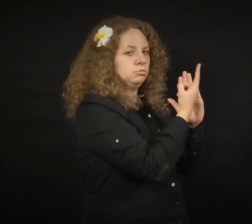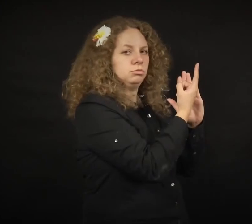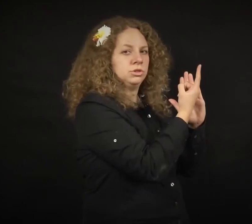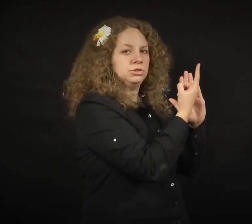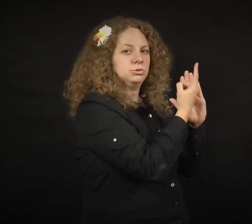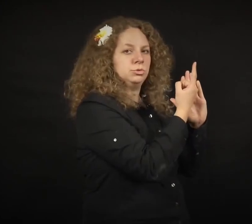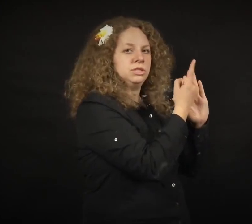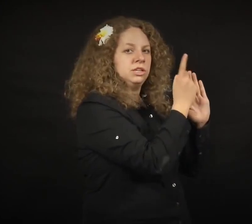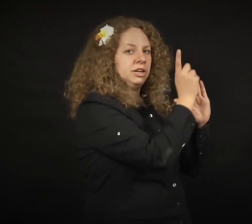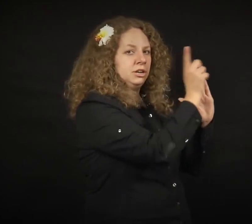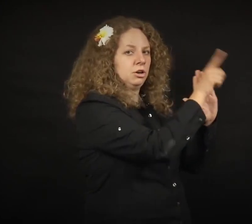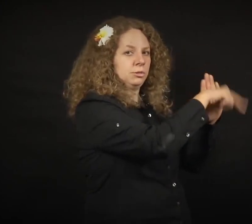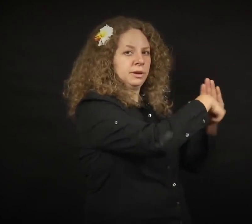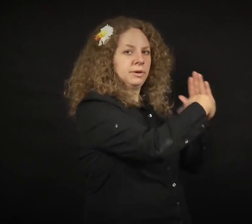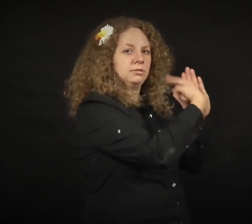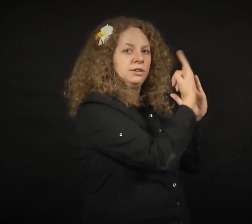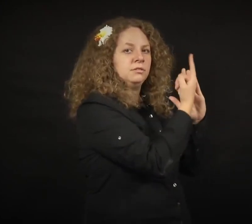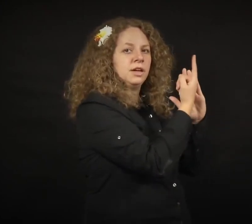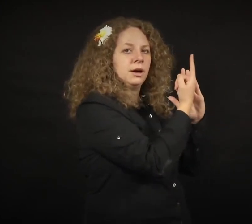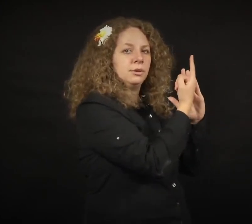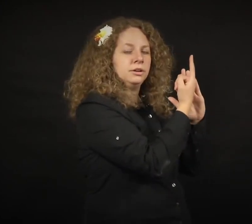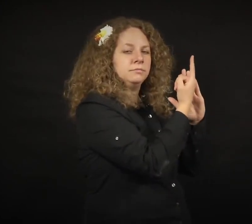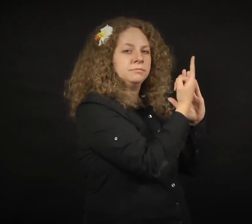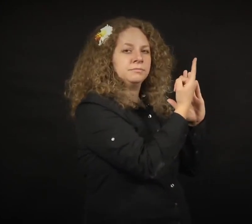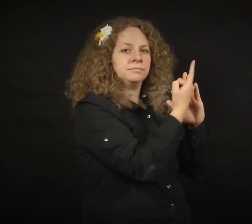with twisting your hand all the way around, hour.